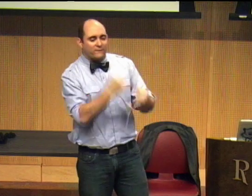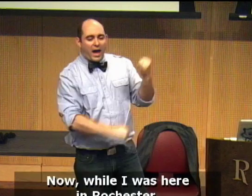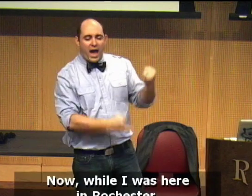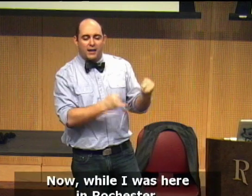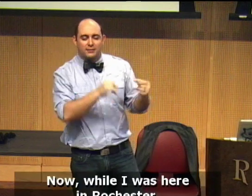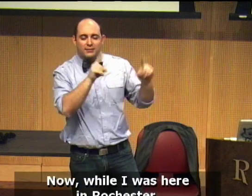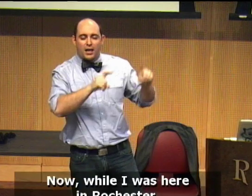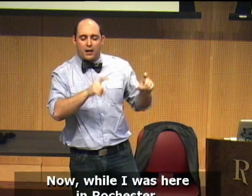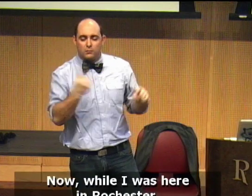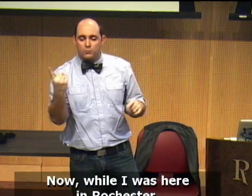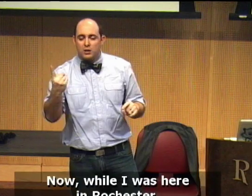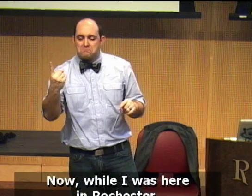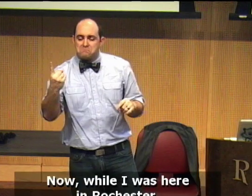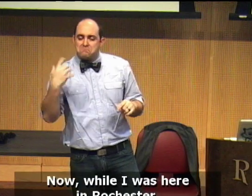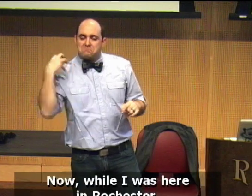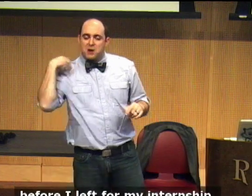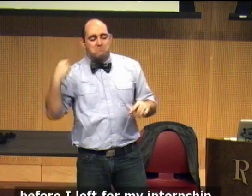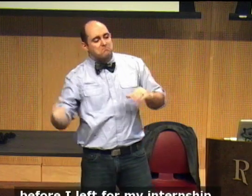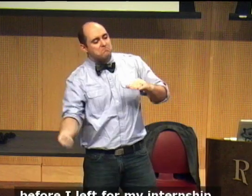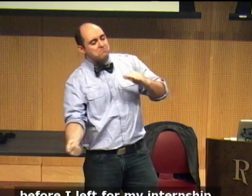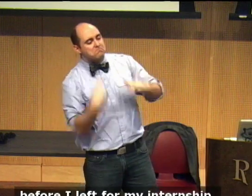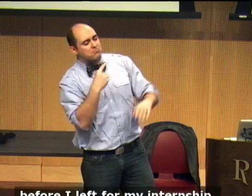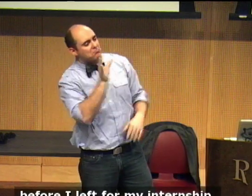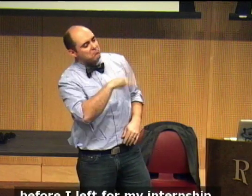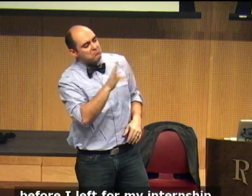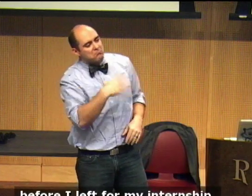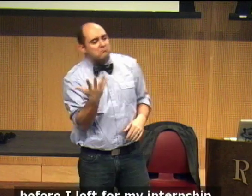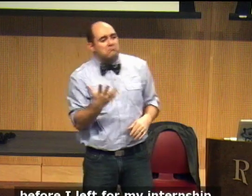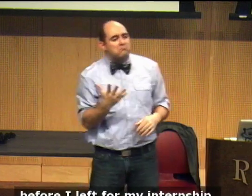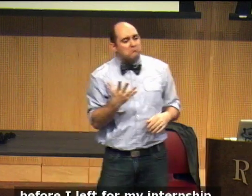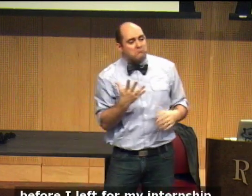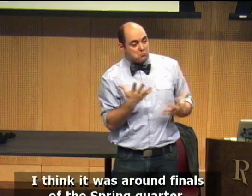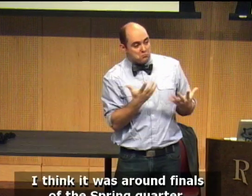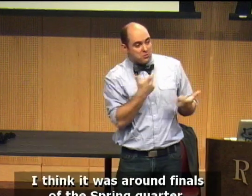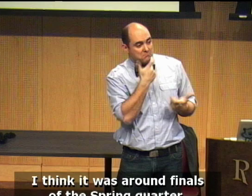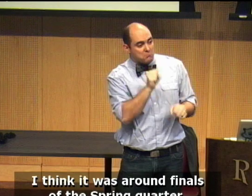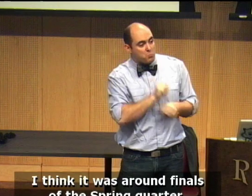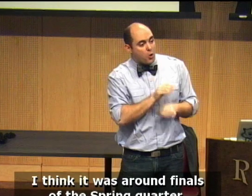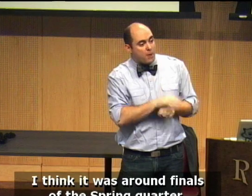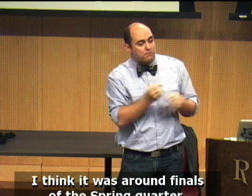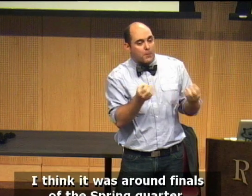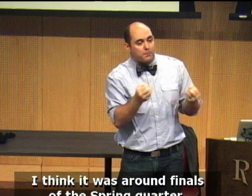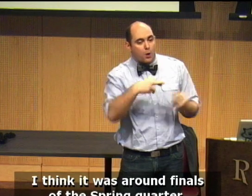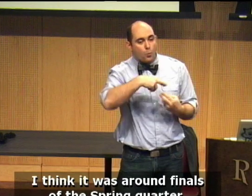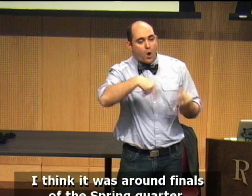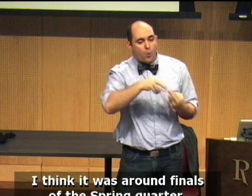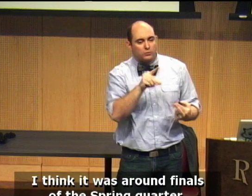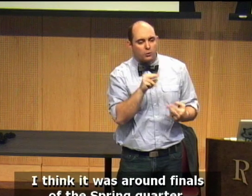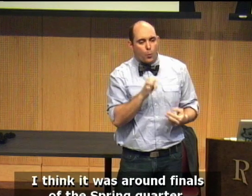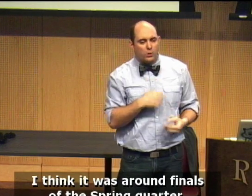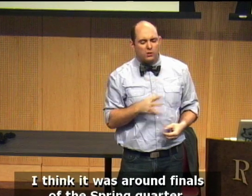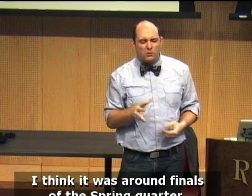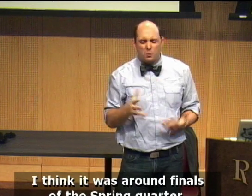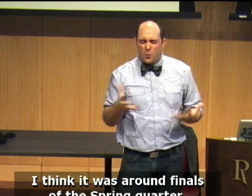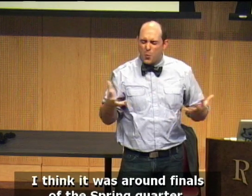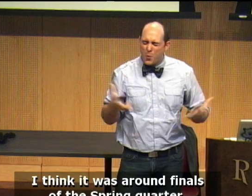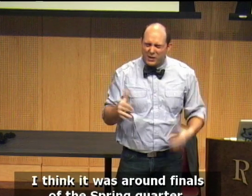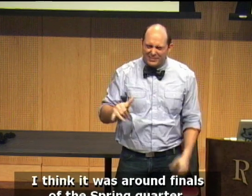Now, while I was here in Rochester, before I left for my internship, I think it was around finals of the spring